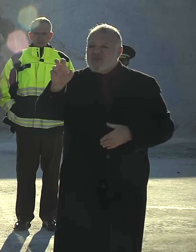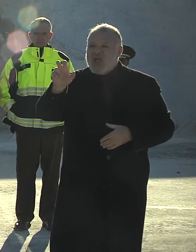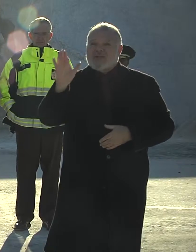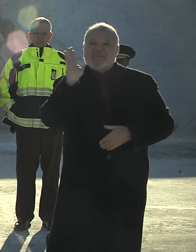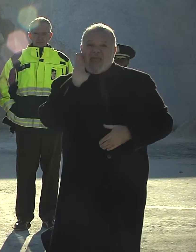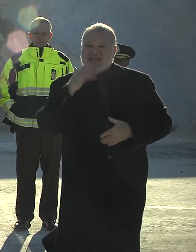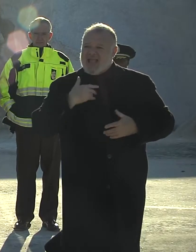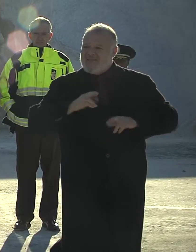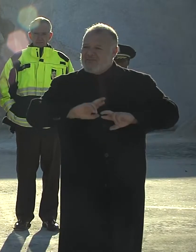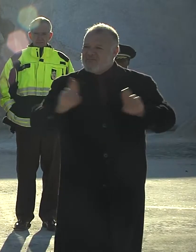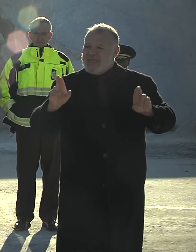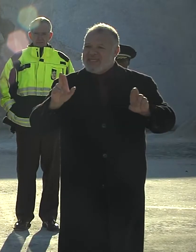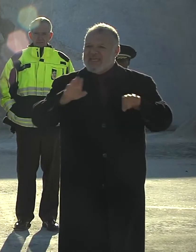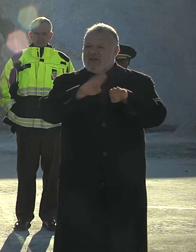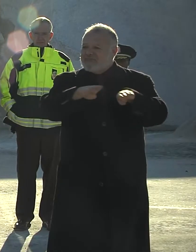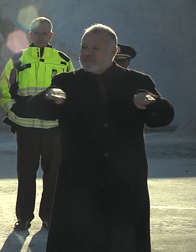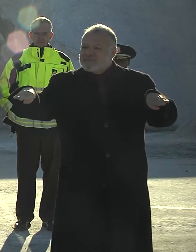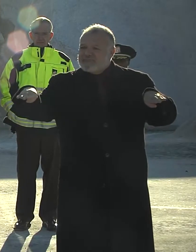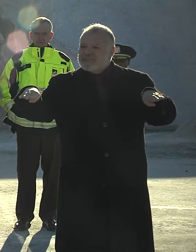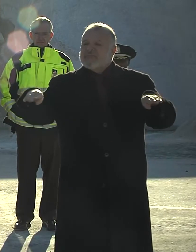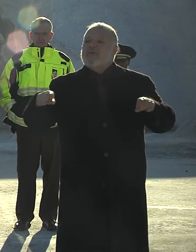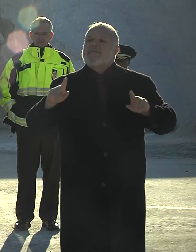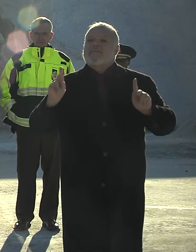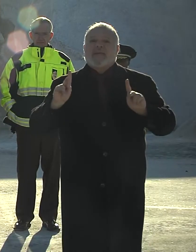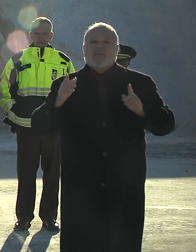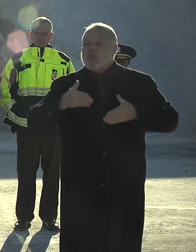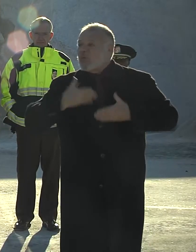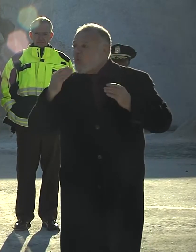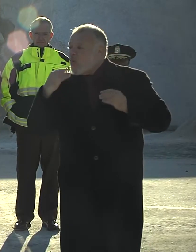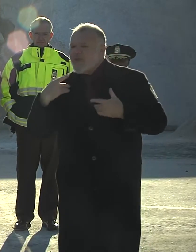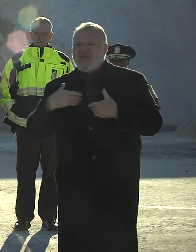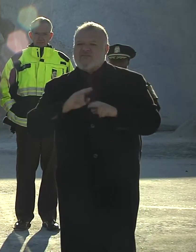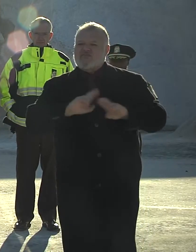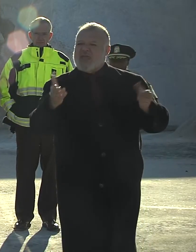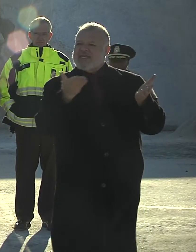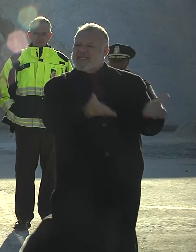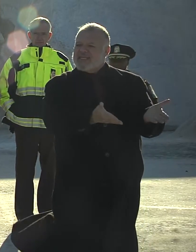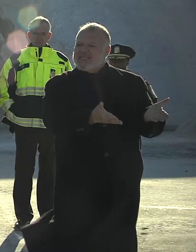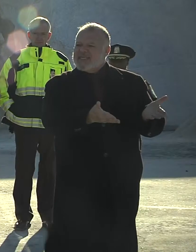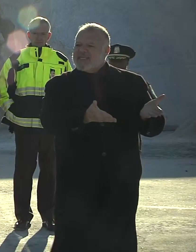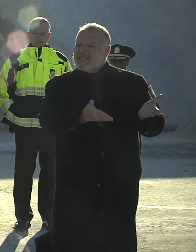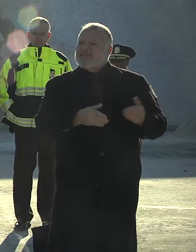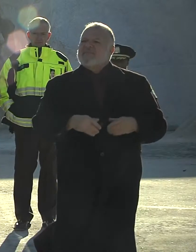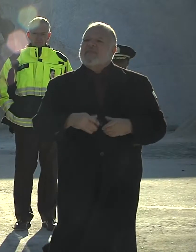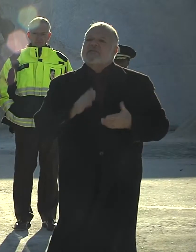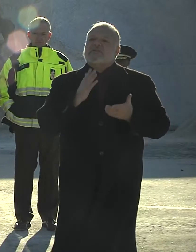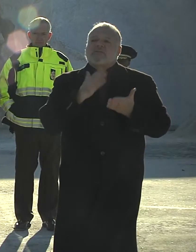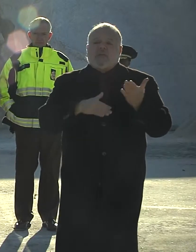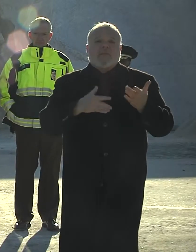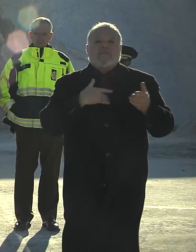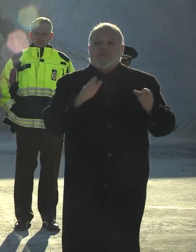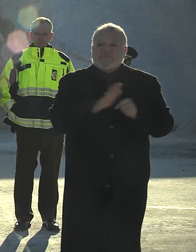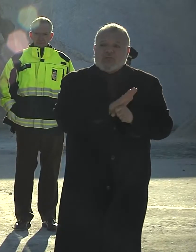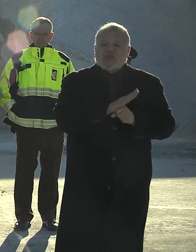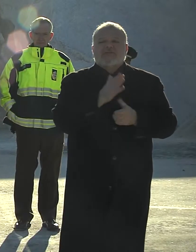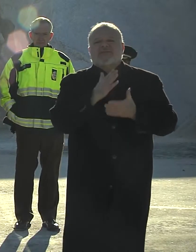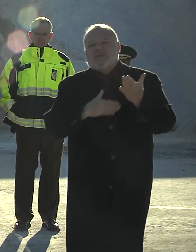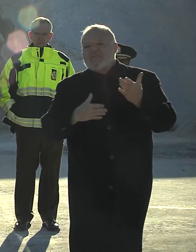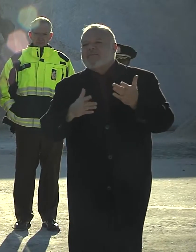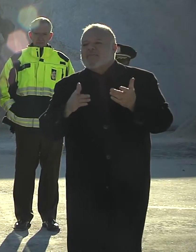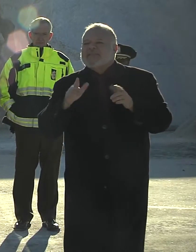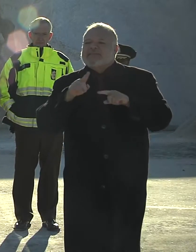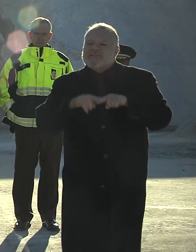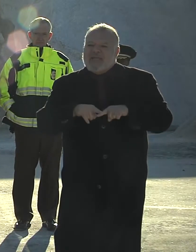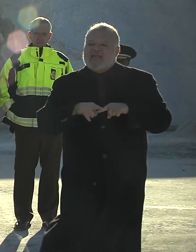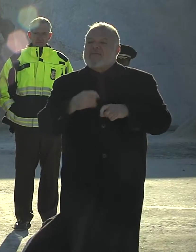winter. That the occupancy of those beds ebbs and flows, but we really want to make